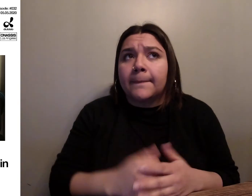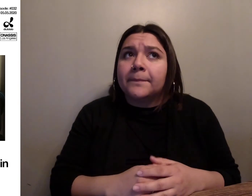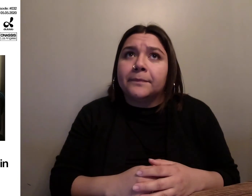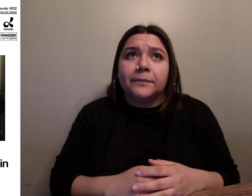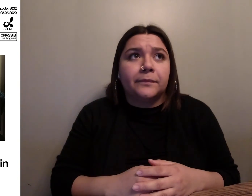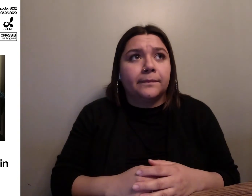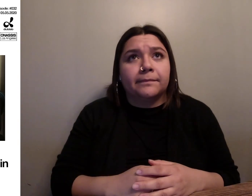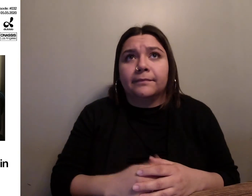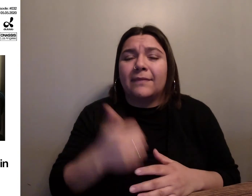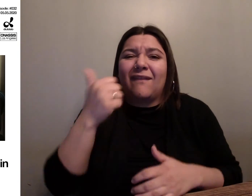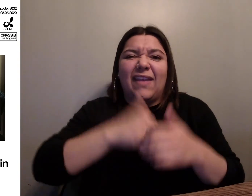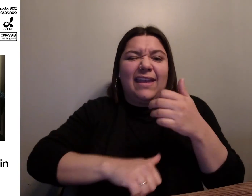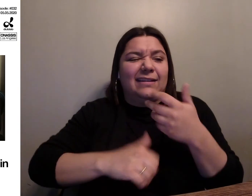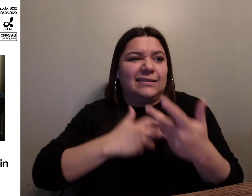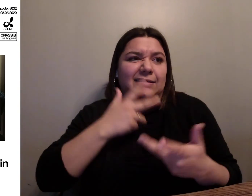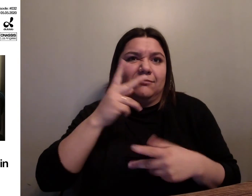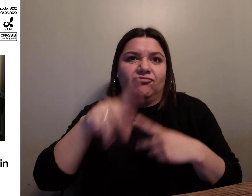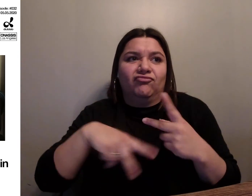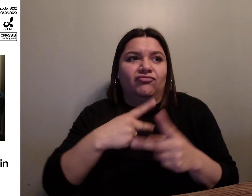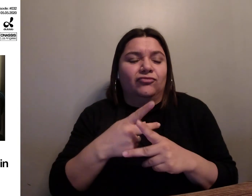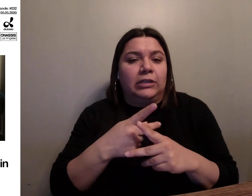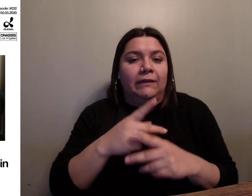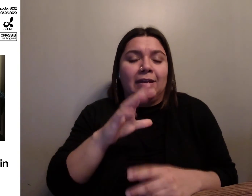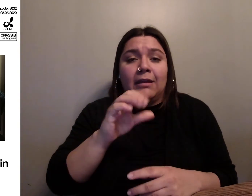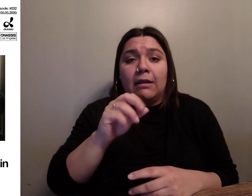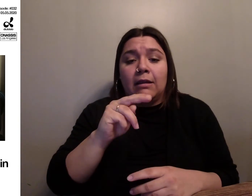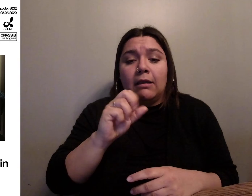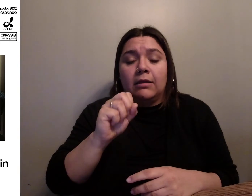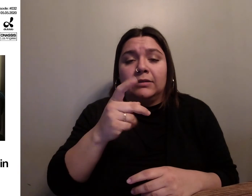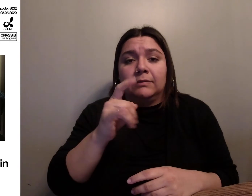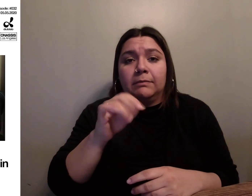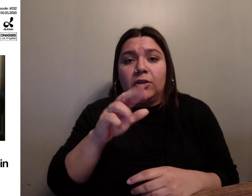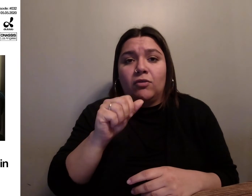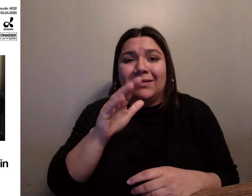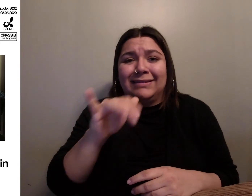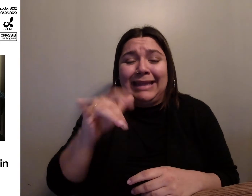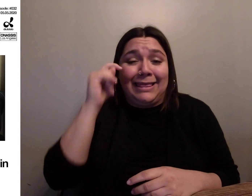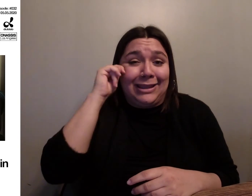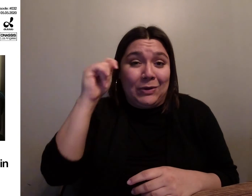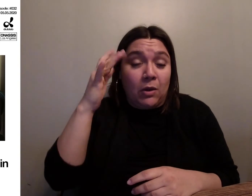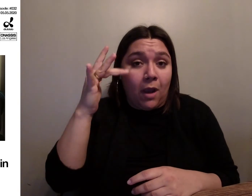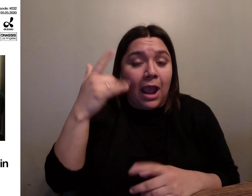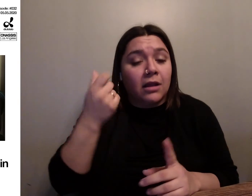Platonic ways of looking at the world. I don't see the world that way. I see the